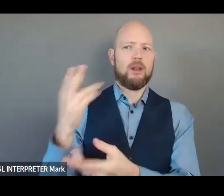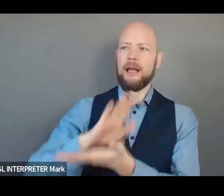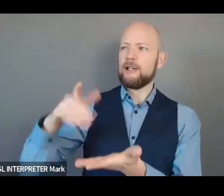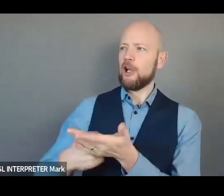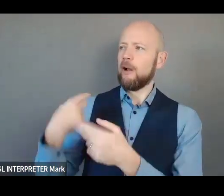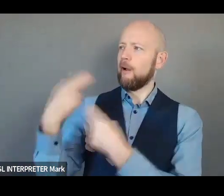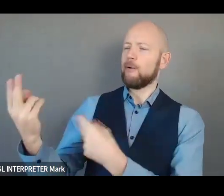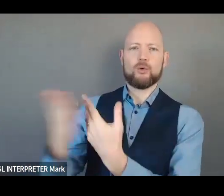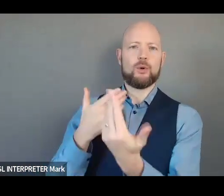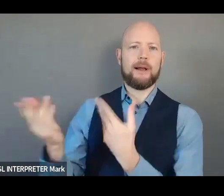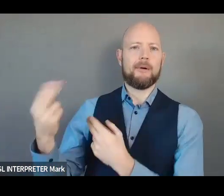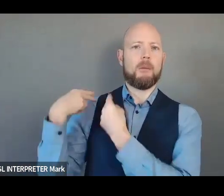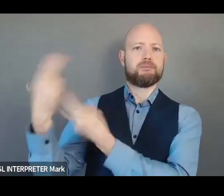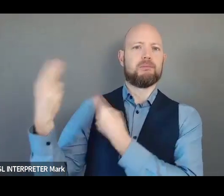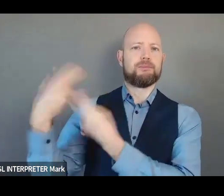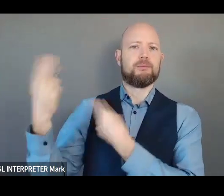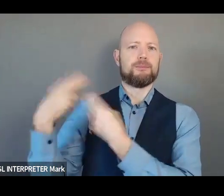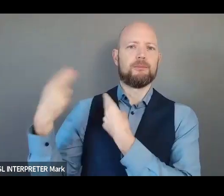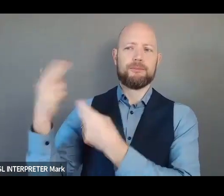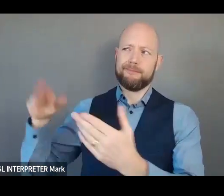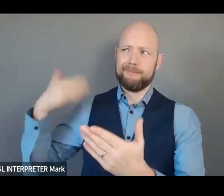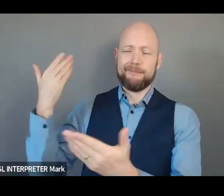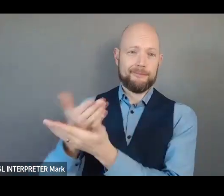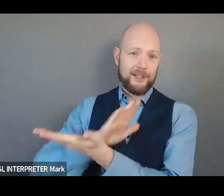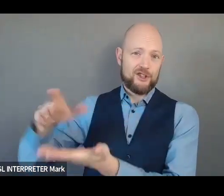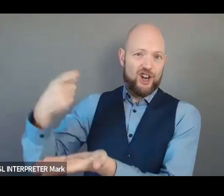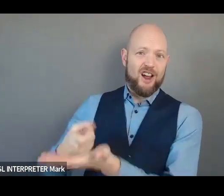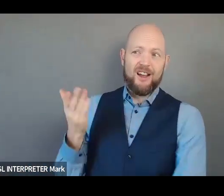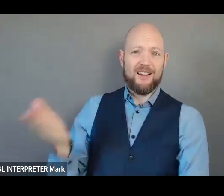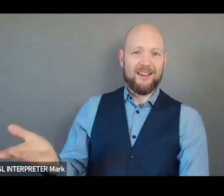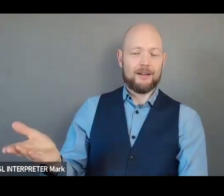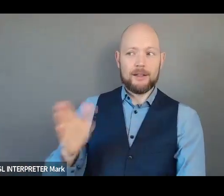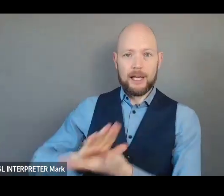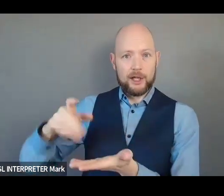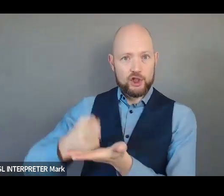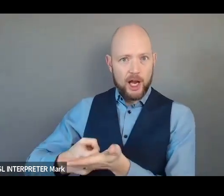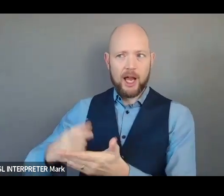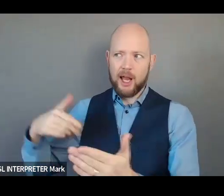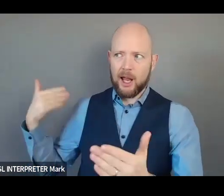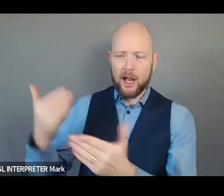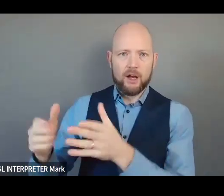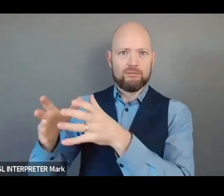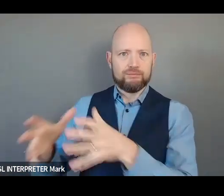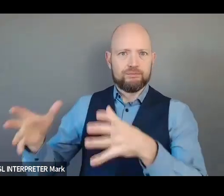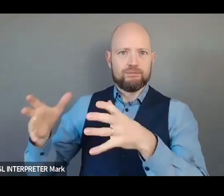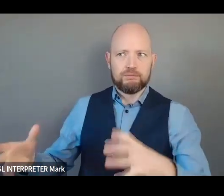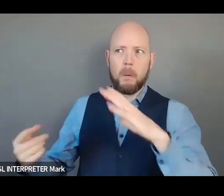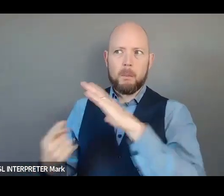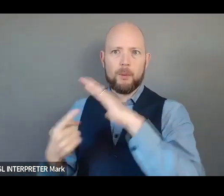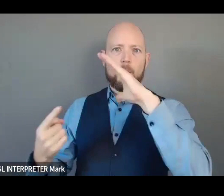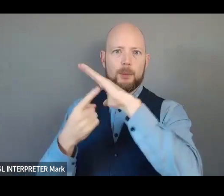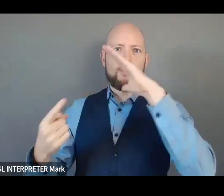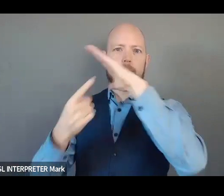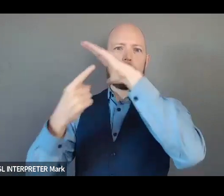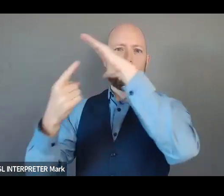not a massive criticism of HR, but I think as HR has grown over the last 3 or 4 decades, we've not